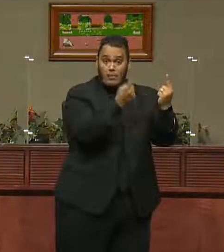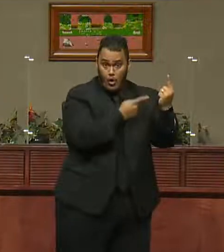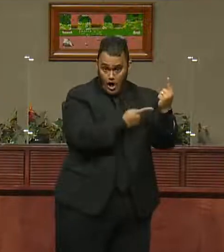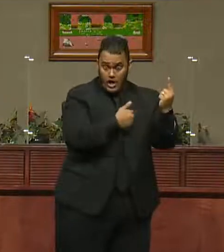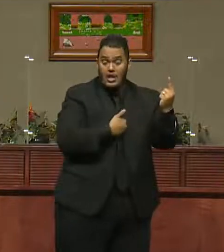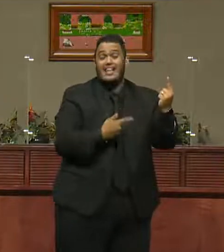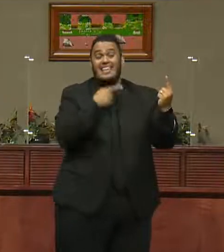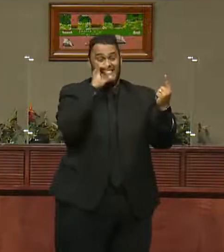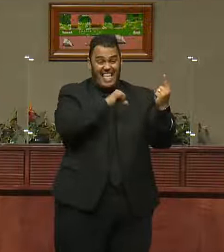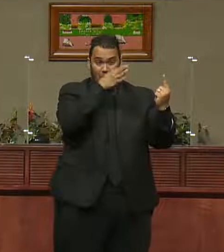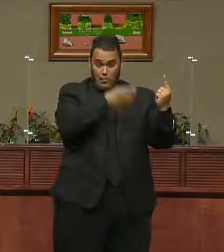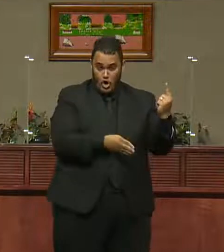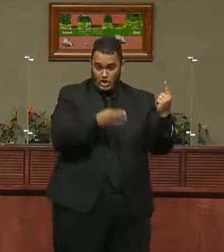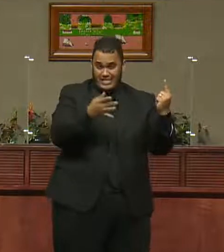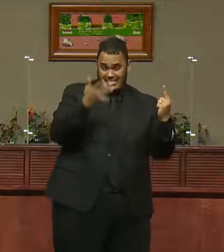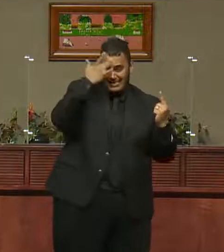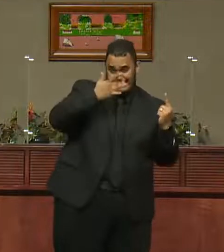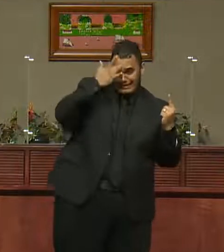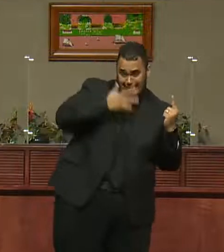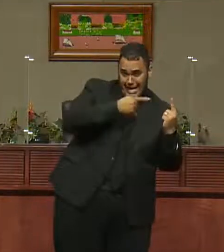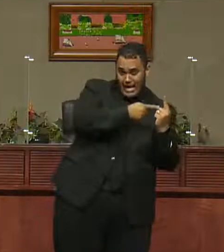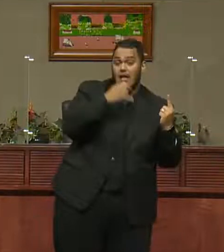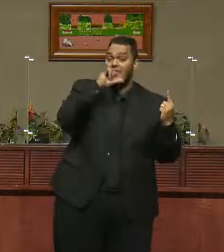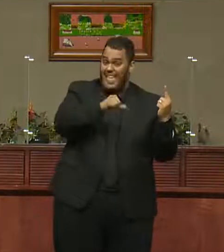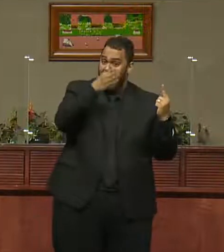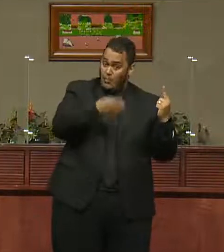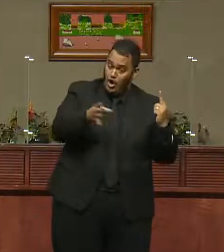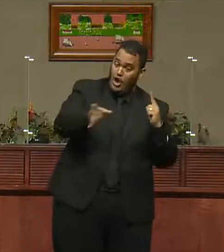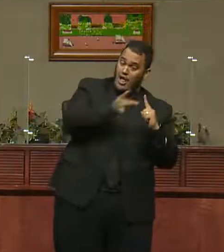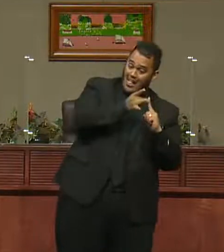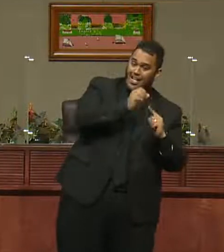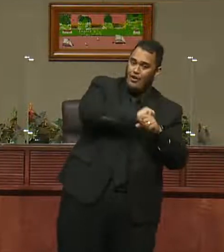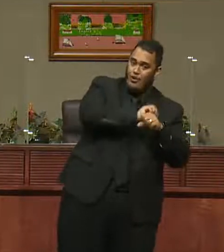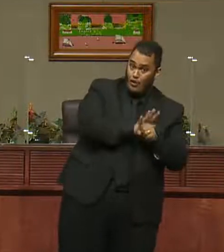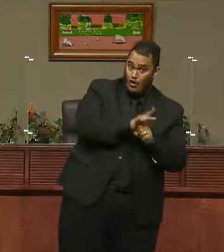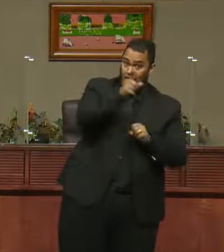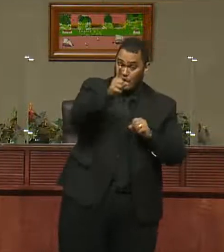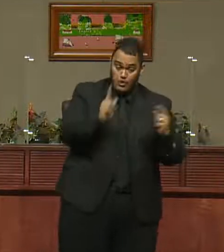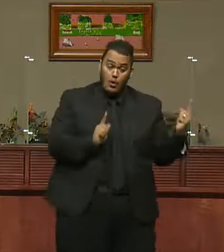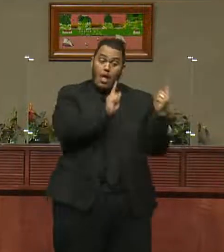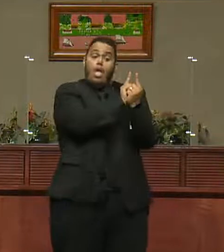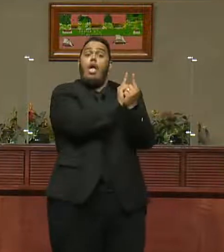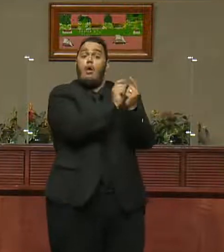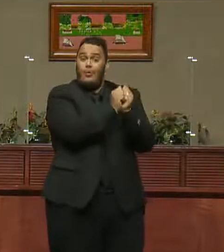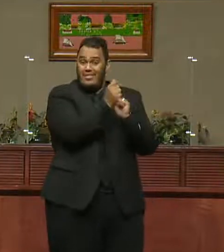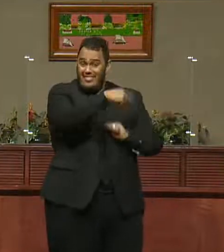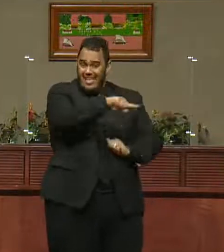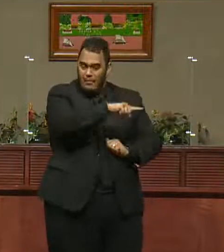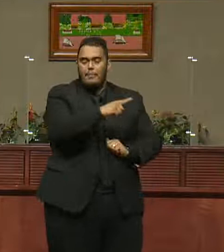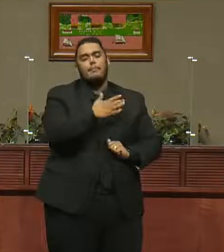quarantine. The best recommendation is 14 days from your date of last exposure to the sick